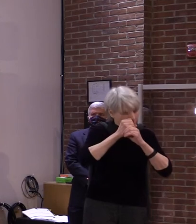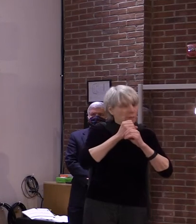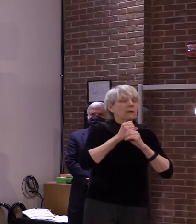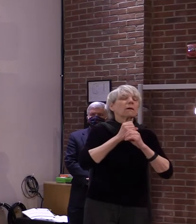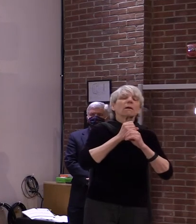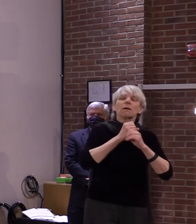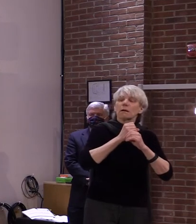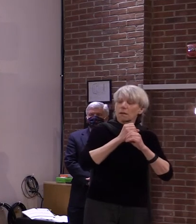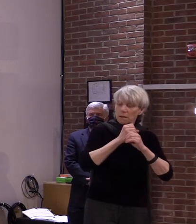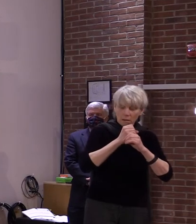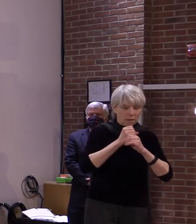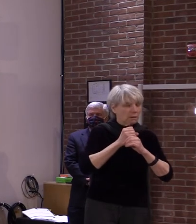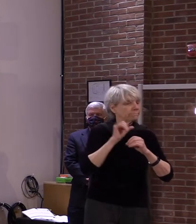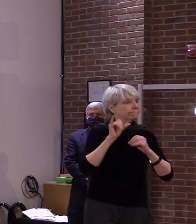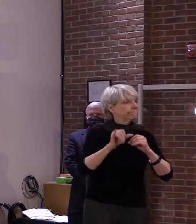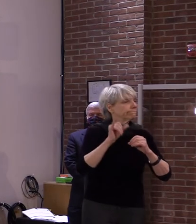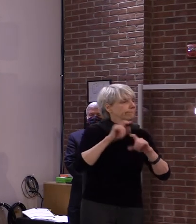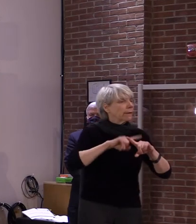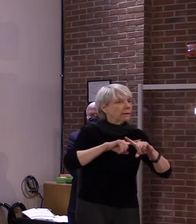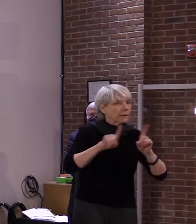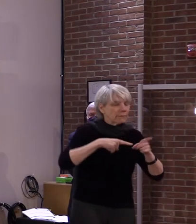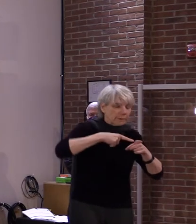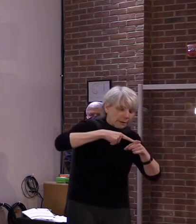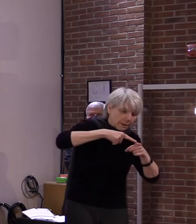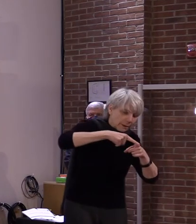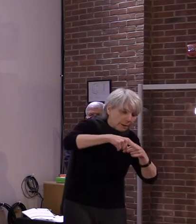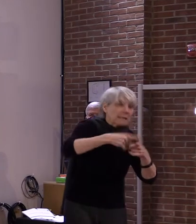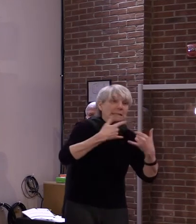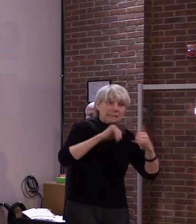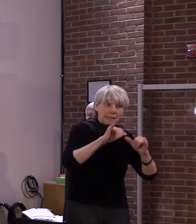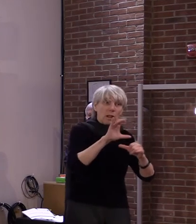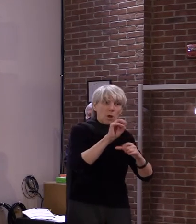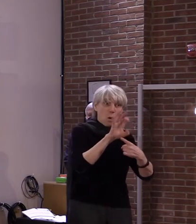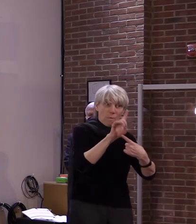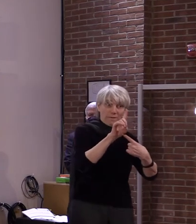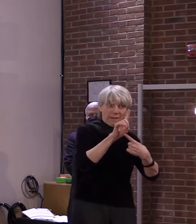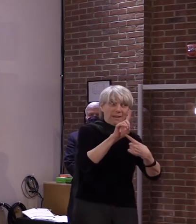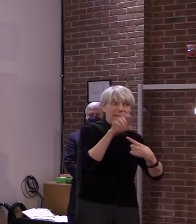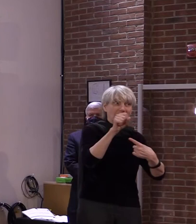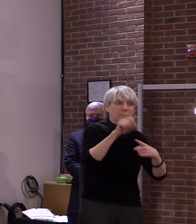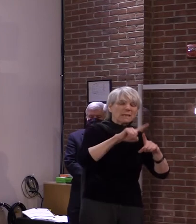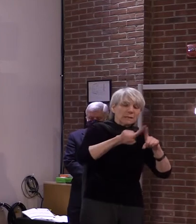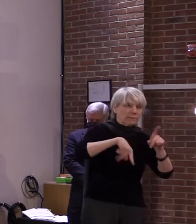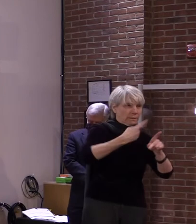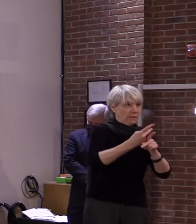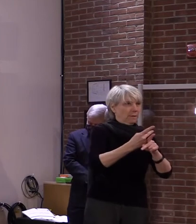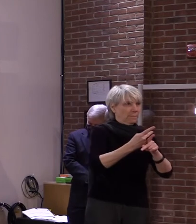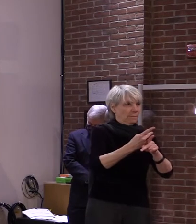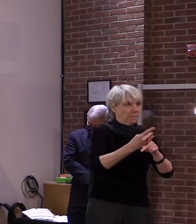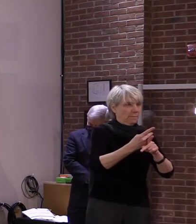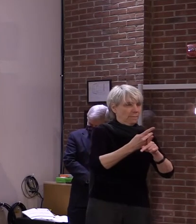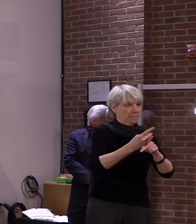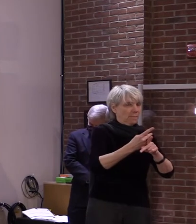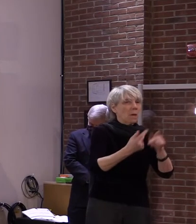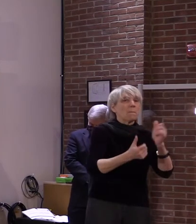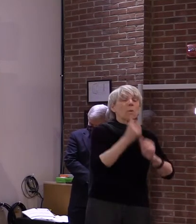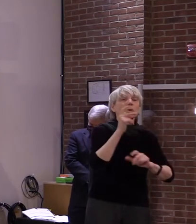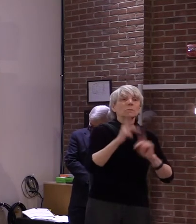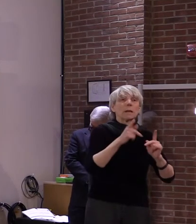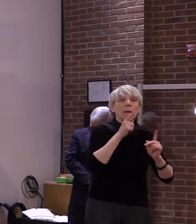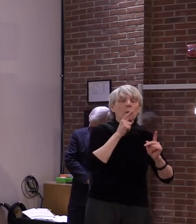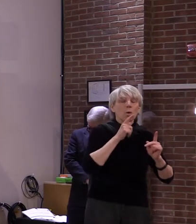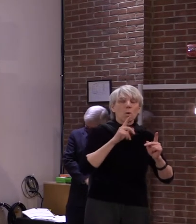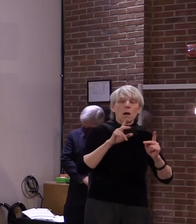lycovid and it turned out they had another strain of the virus they had a less severe course so some of their